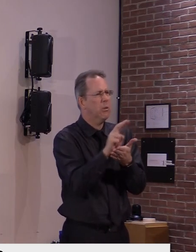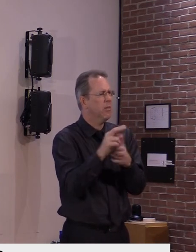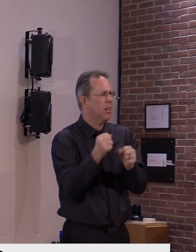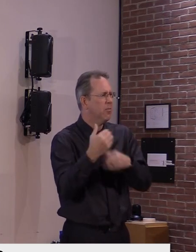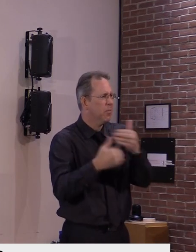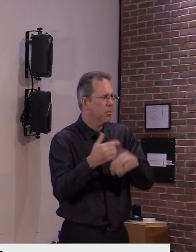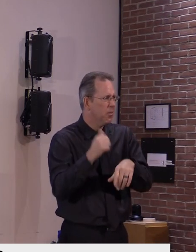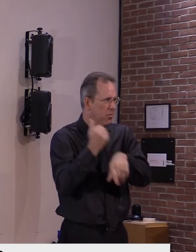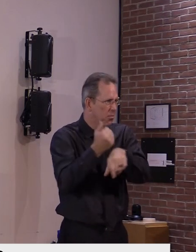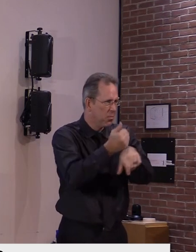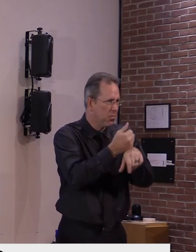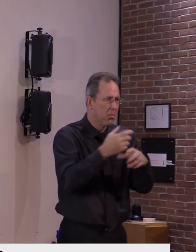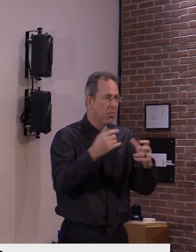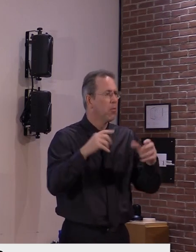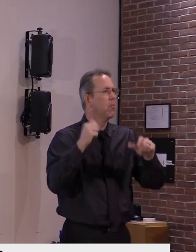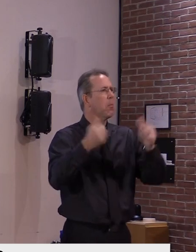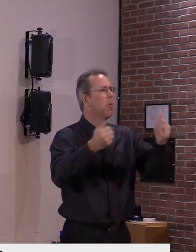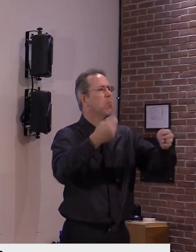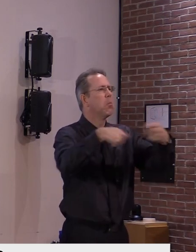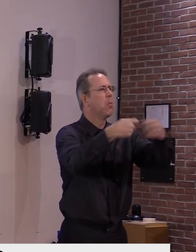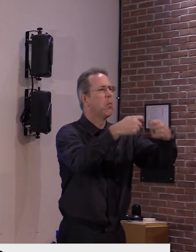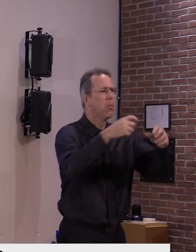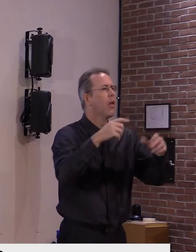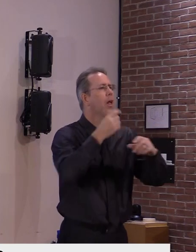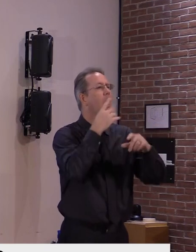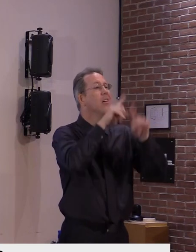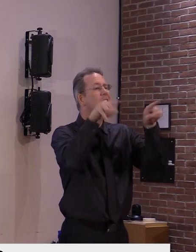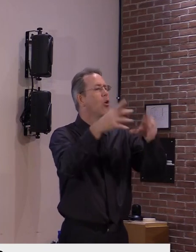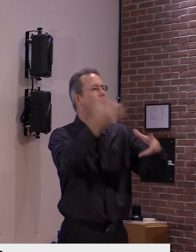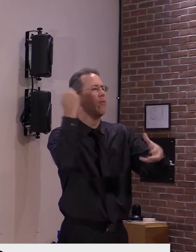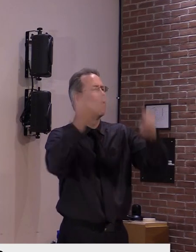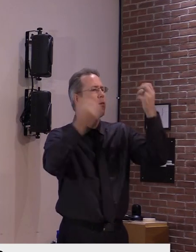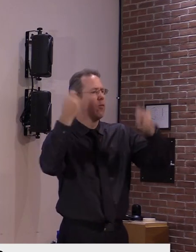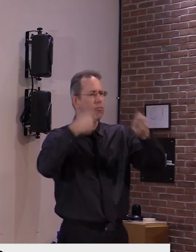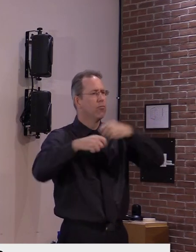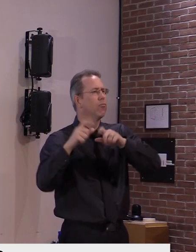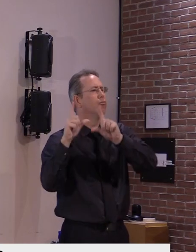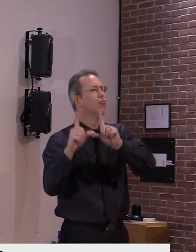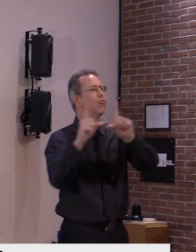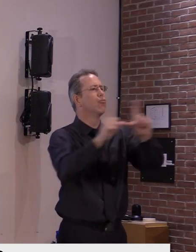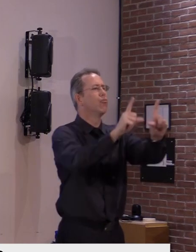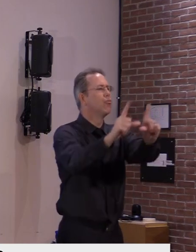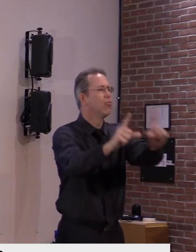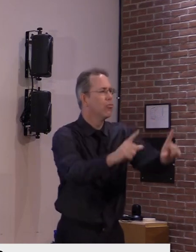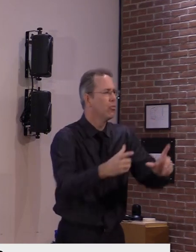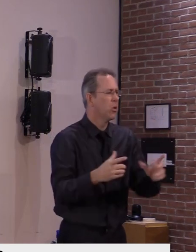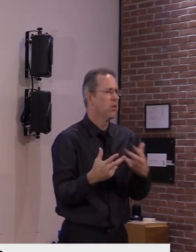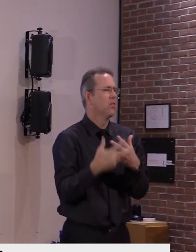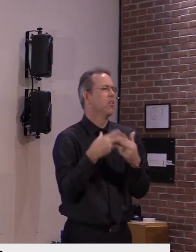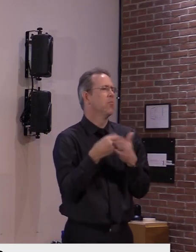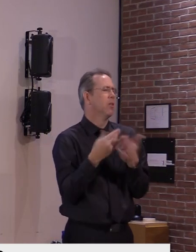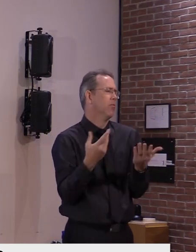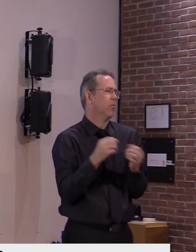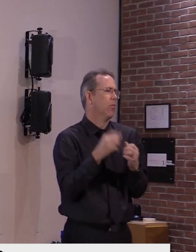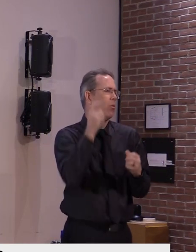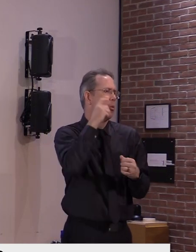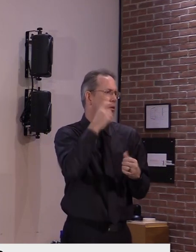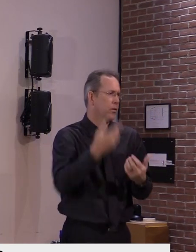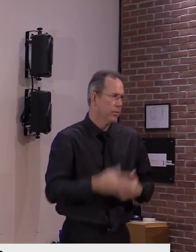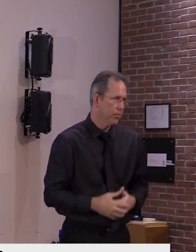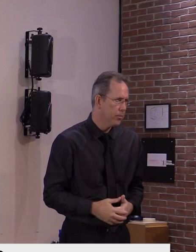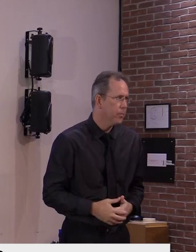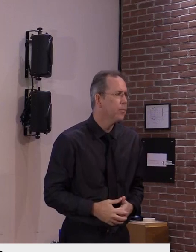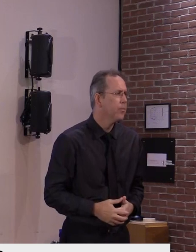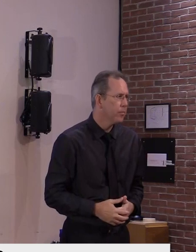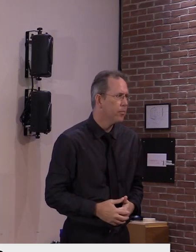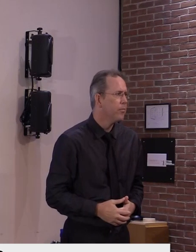practical, much more efficient and cost effective than the movable